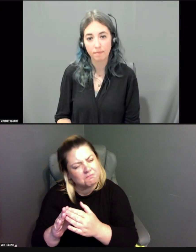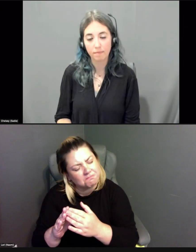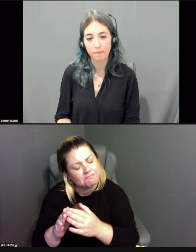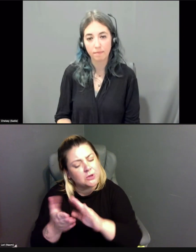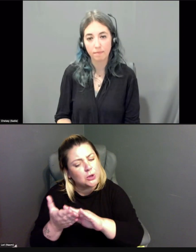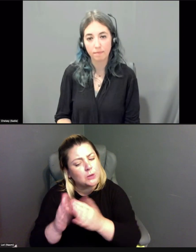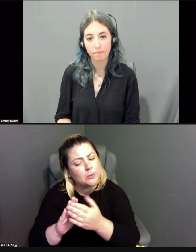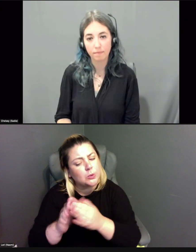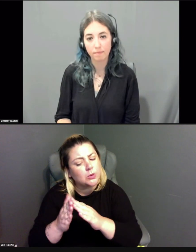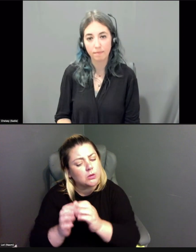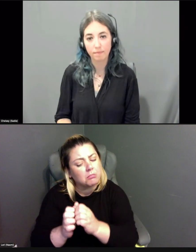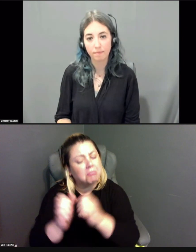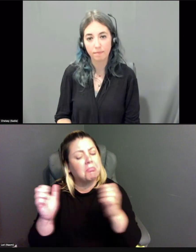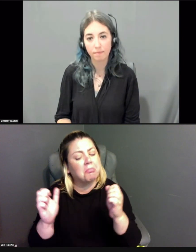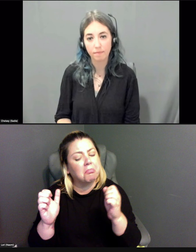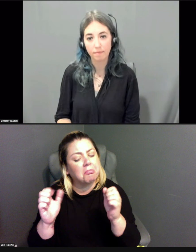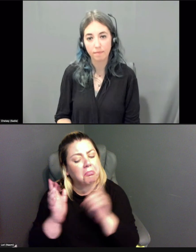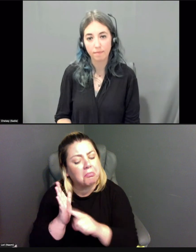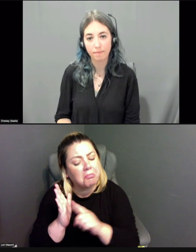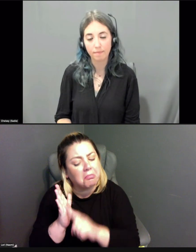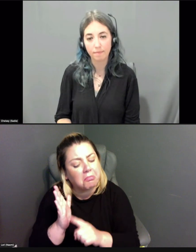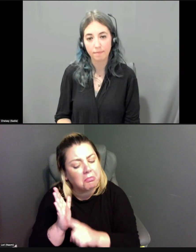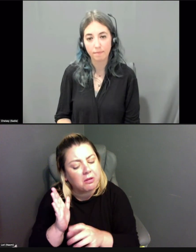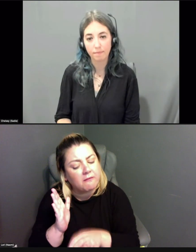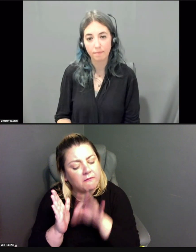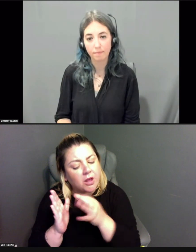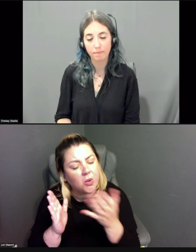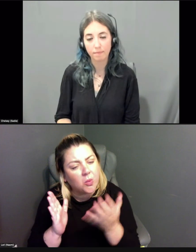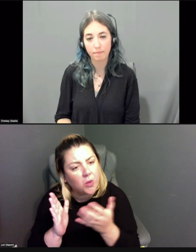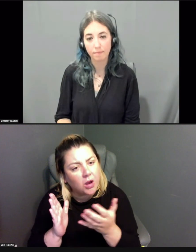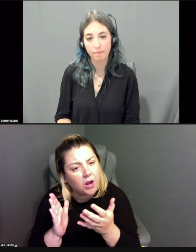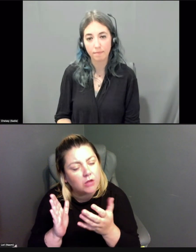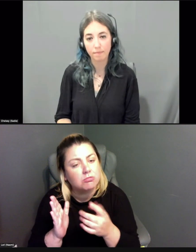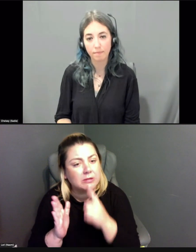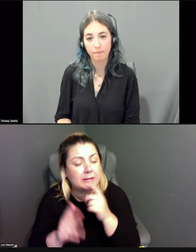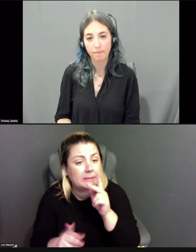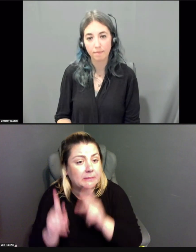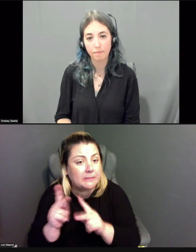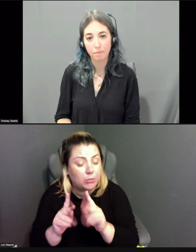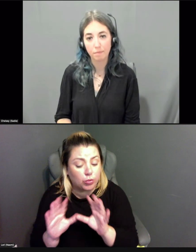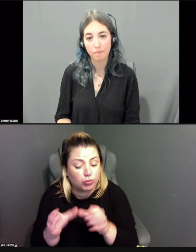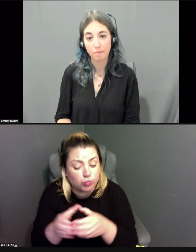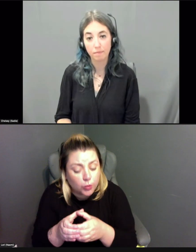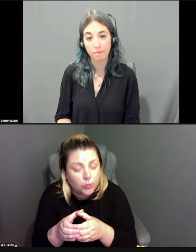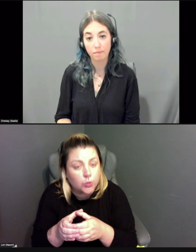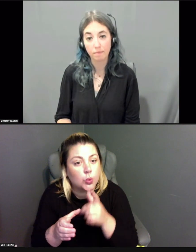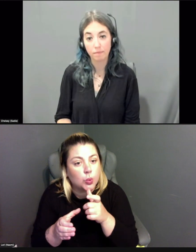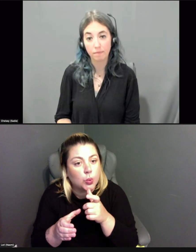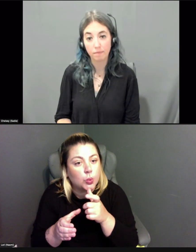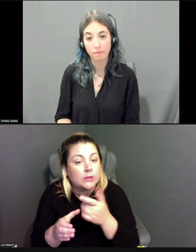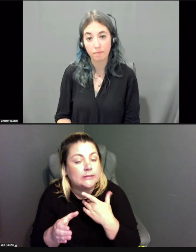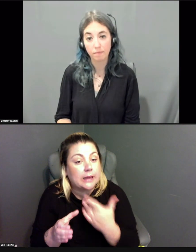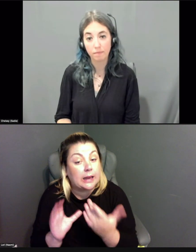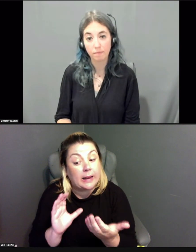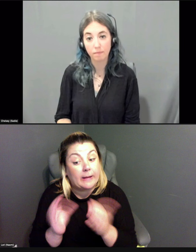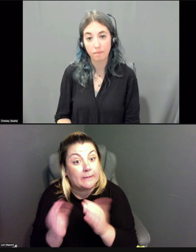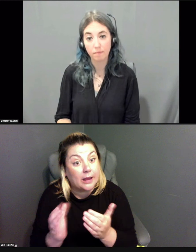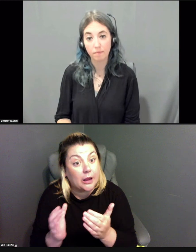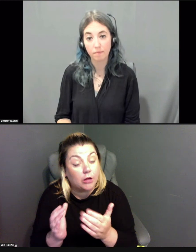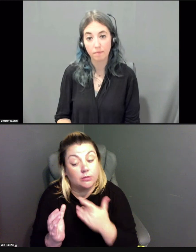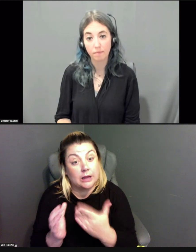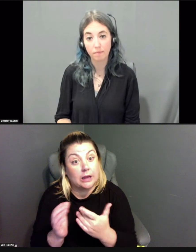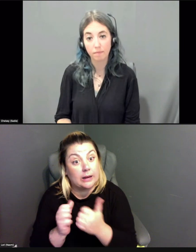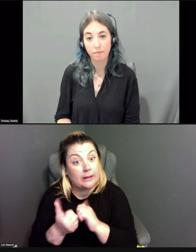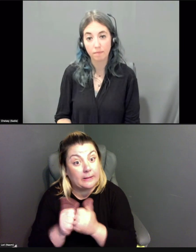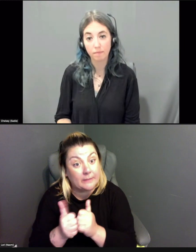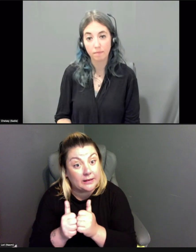them, I think more what you get are groups of people who do a lot of comparison and competition